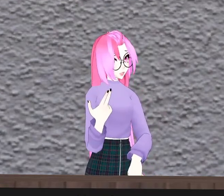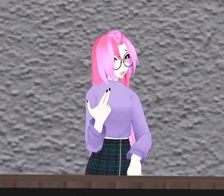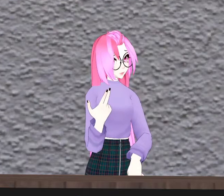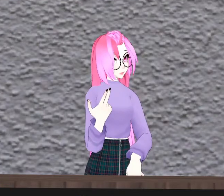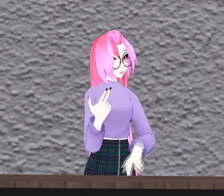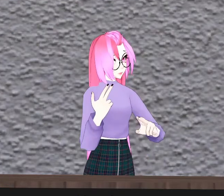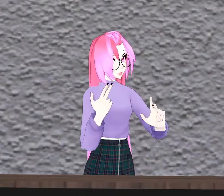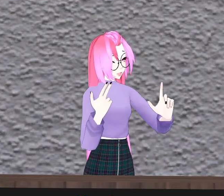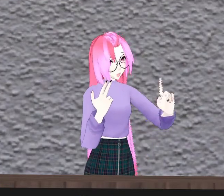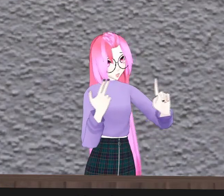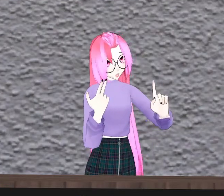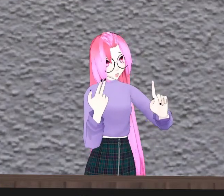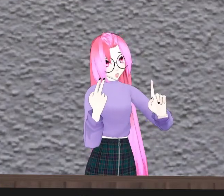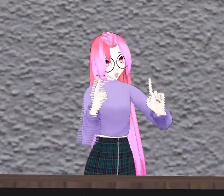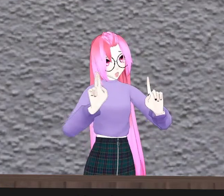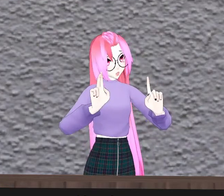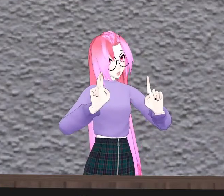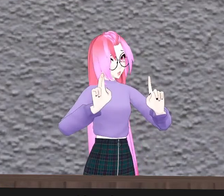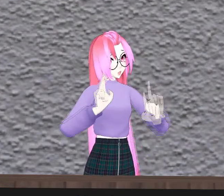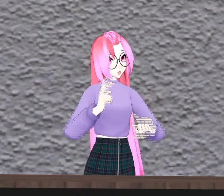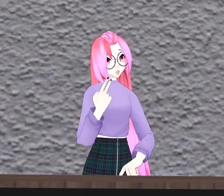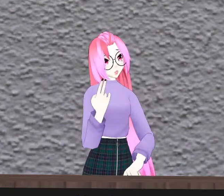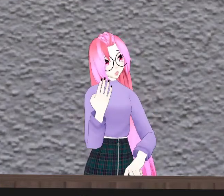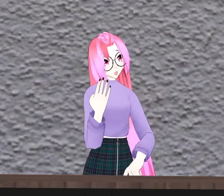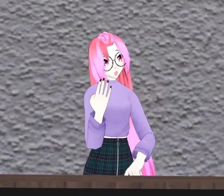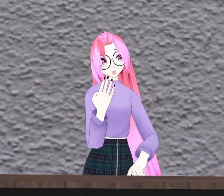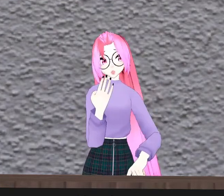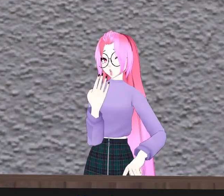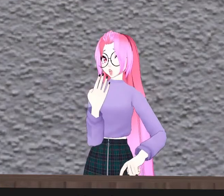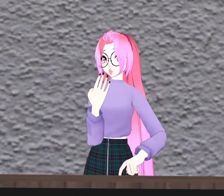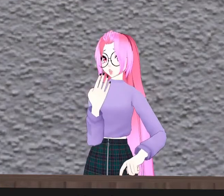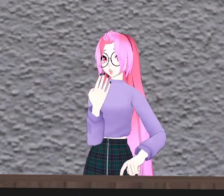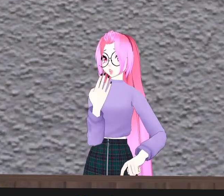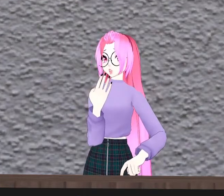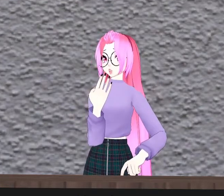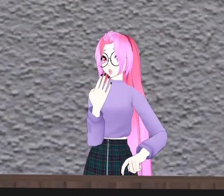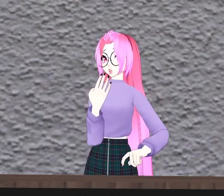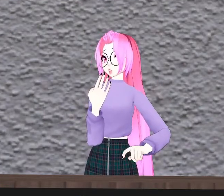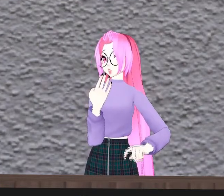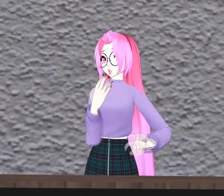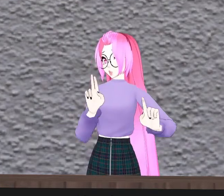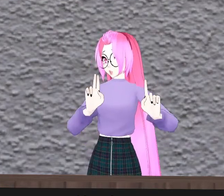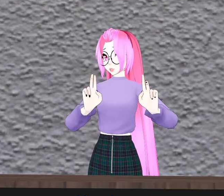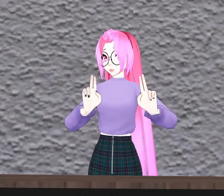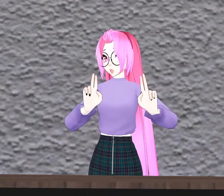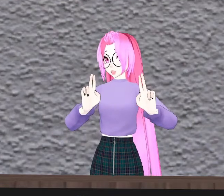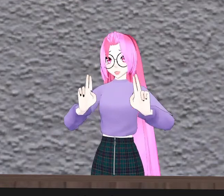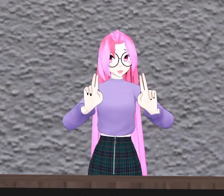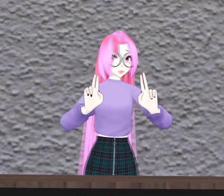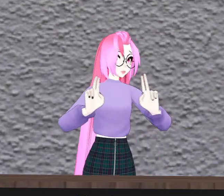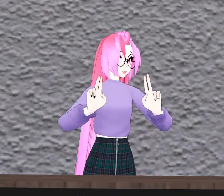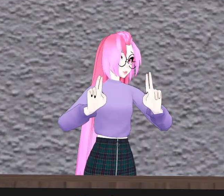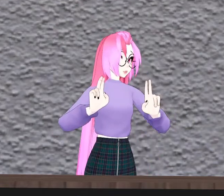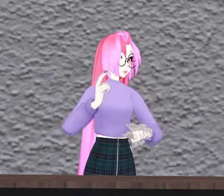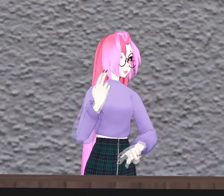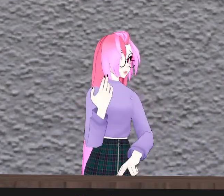3, or 3, 4, or 4,